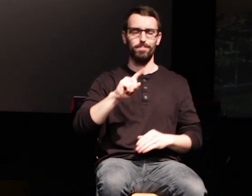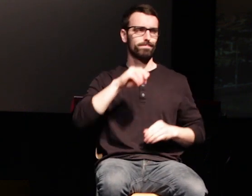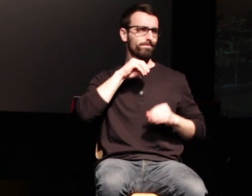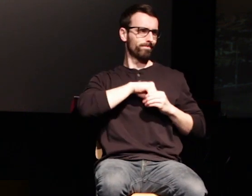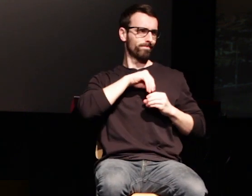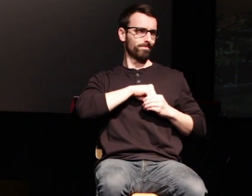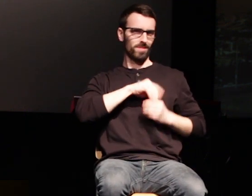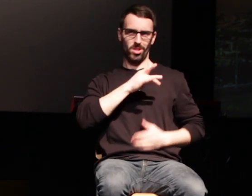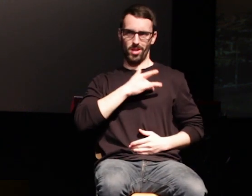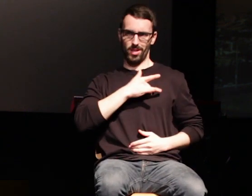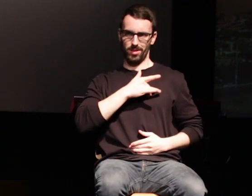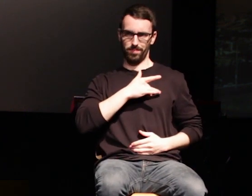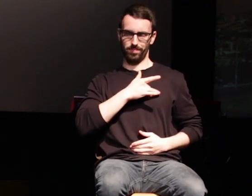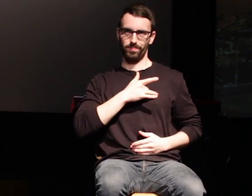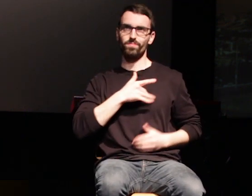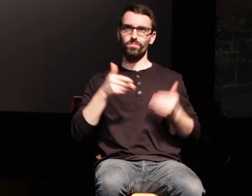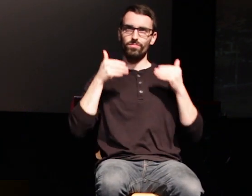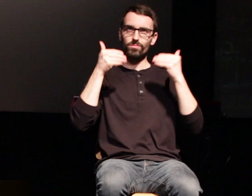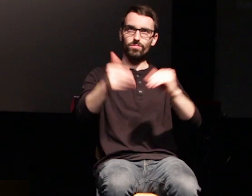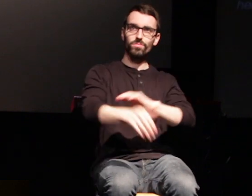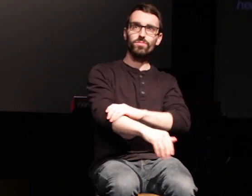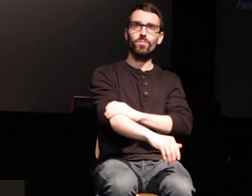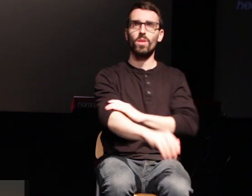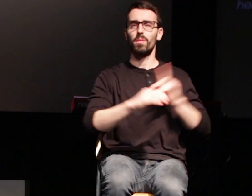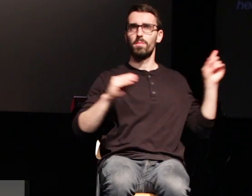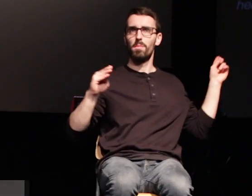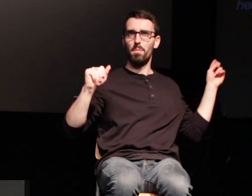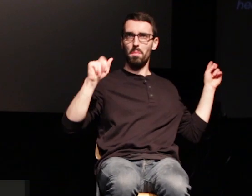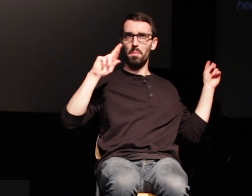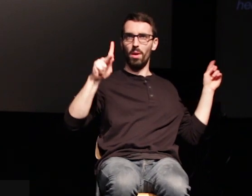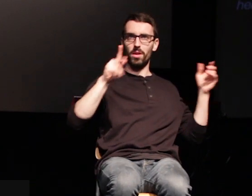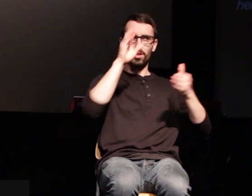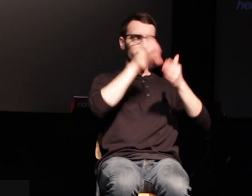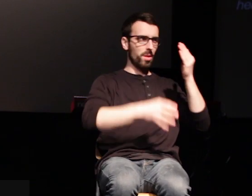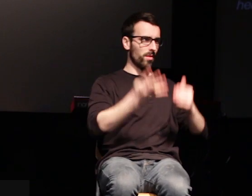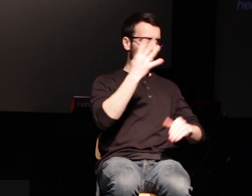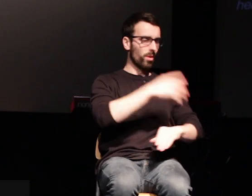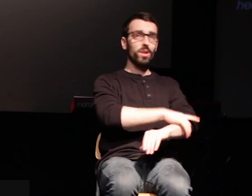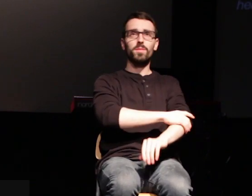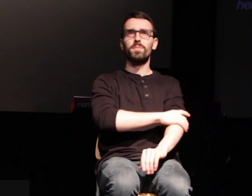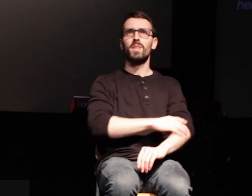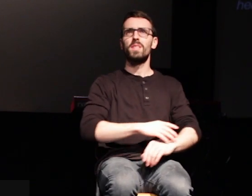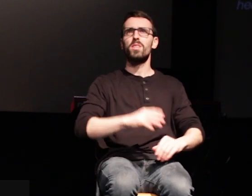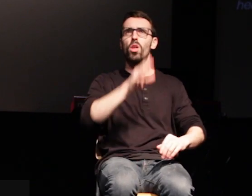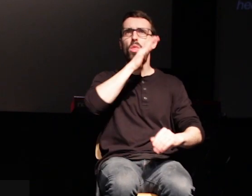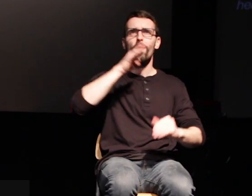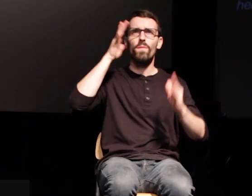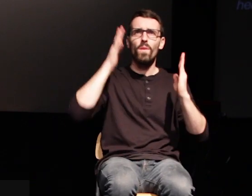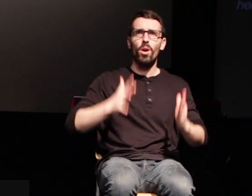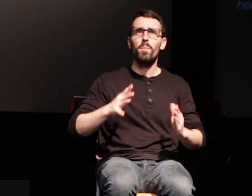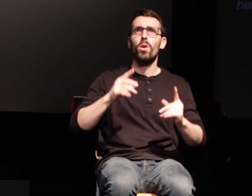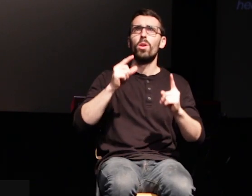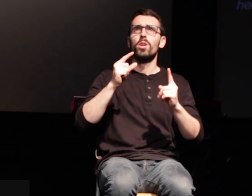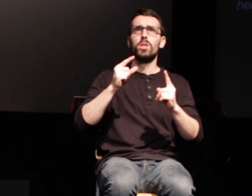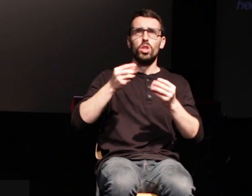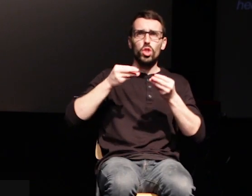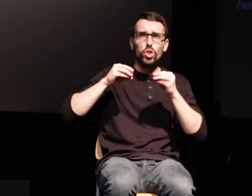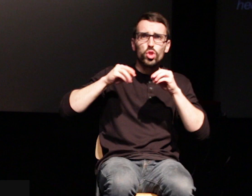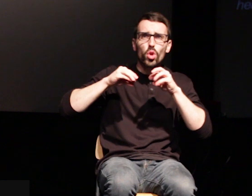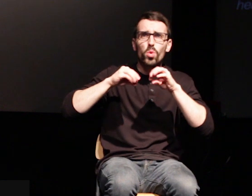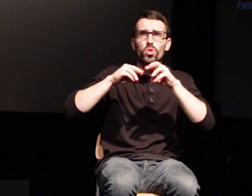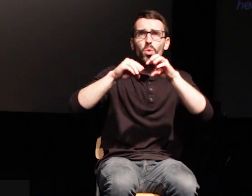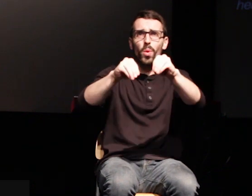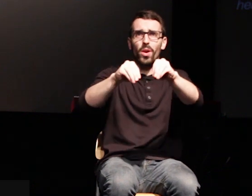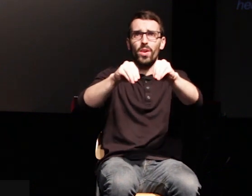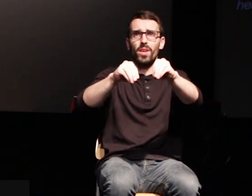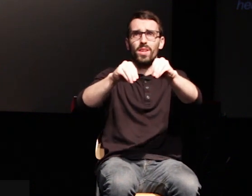be a fun day. Mark chapter 4, starting in verse 10. Says this, the farmer sows the word. Jesus is explaining this to the disciples. The farmer sows